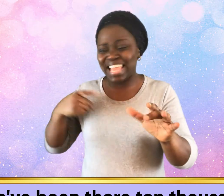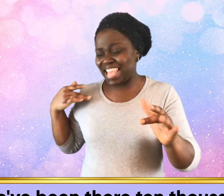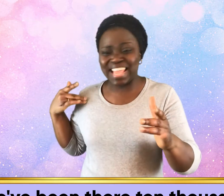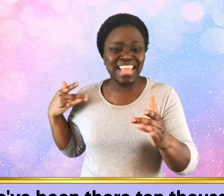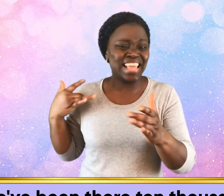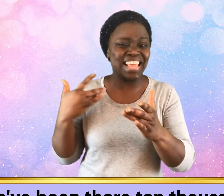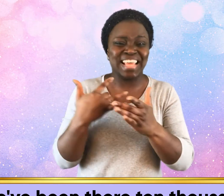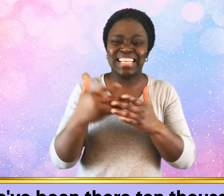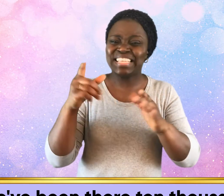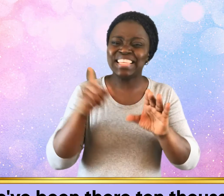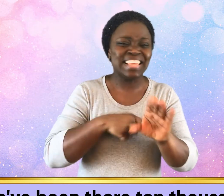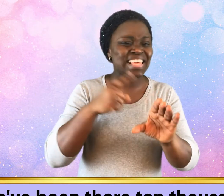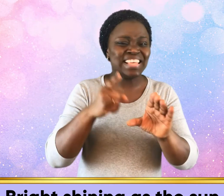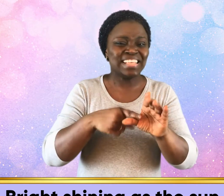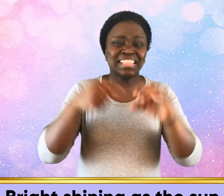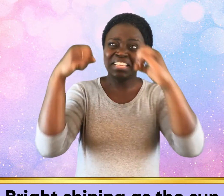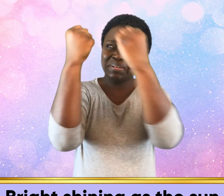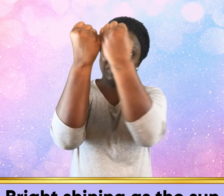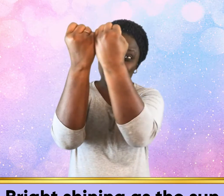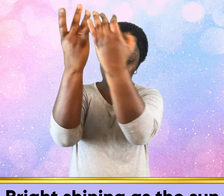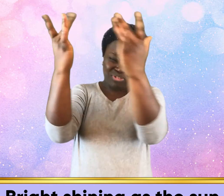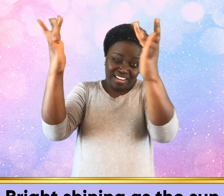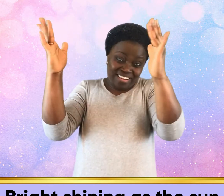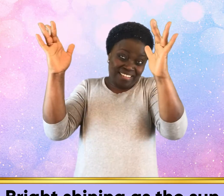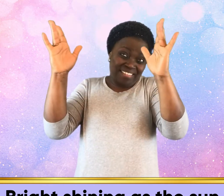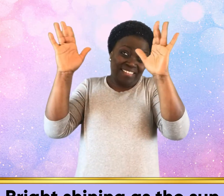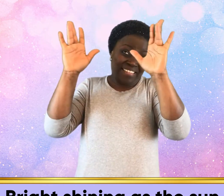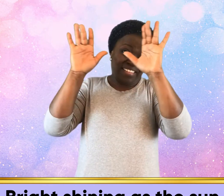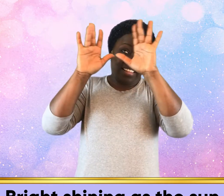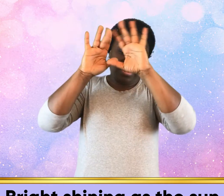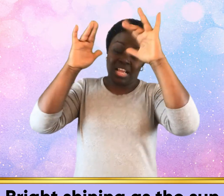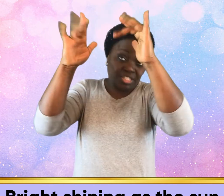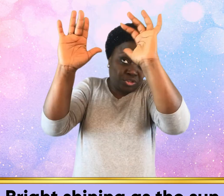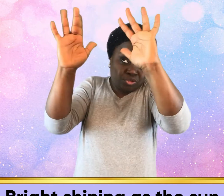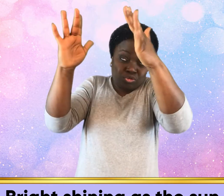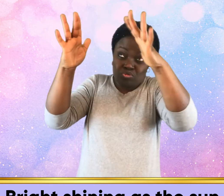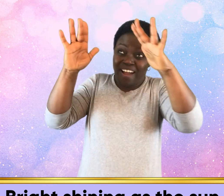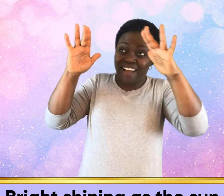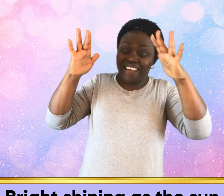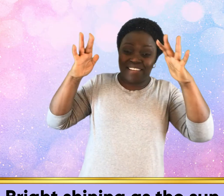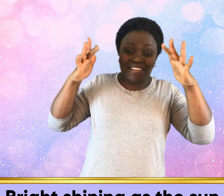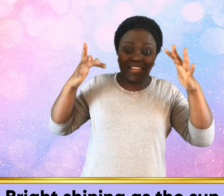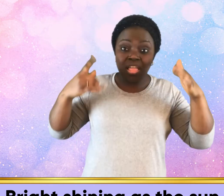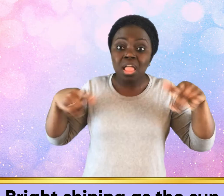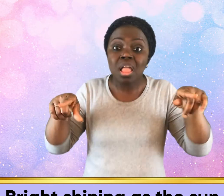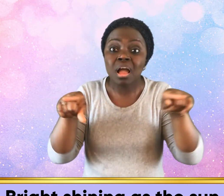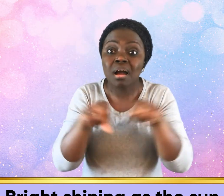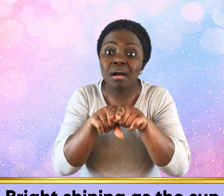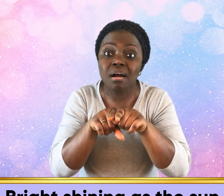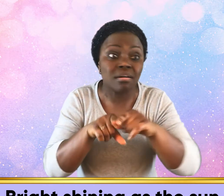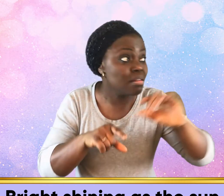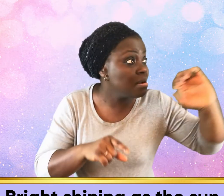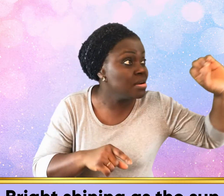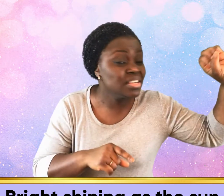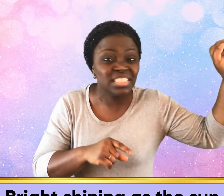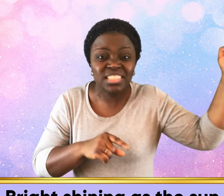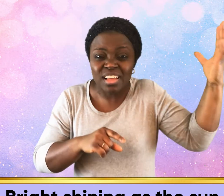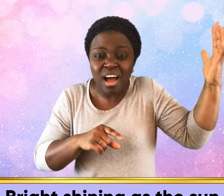years Bright shining eyes The sun